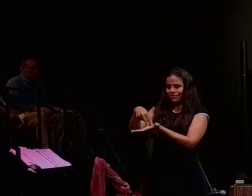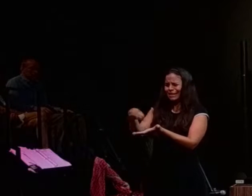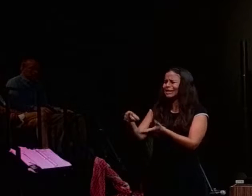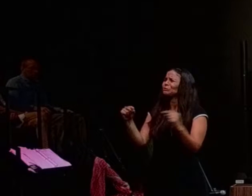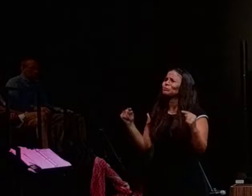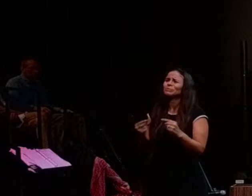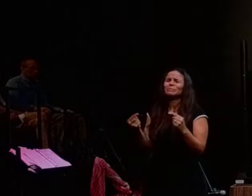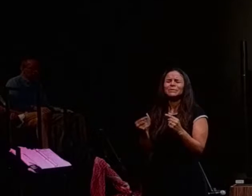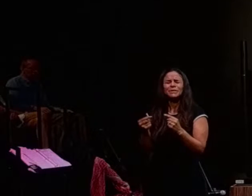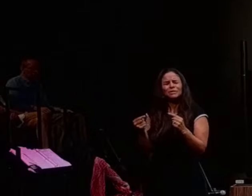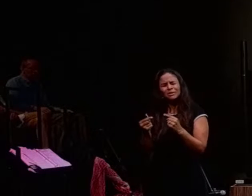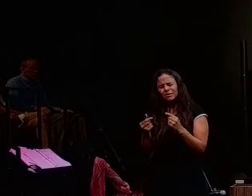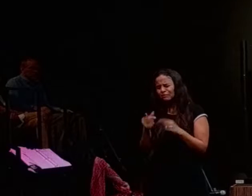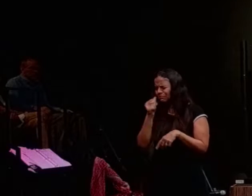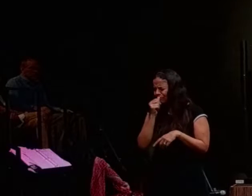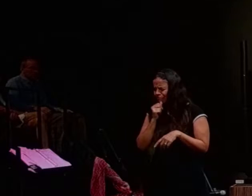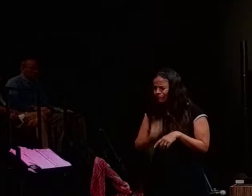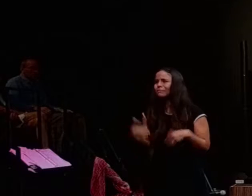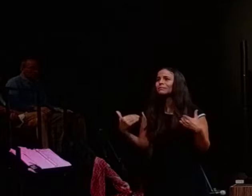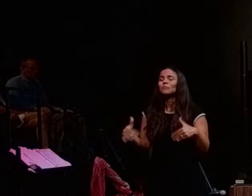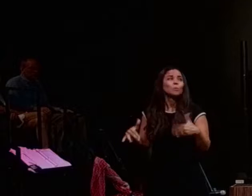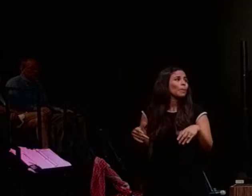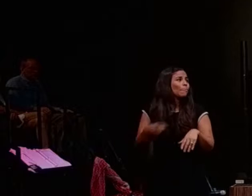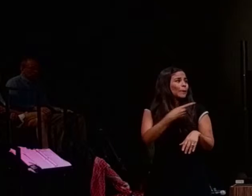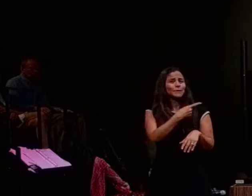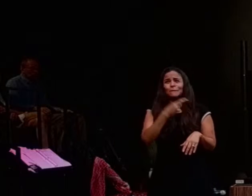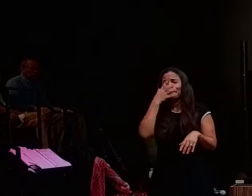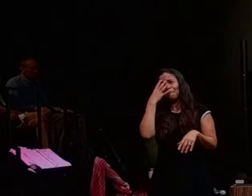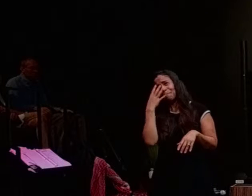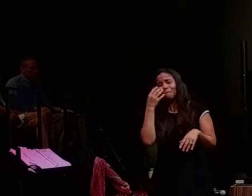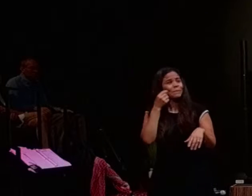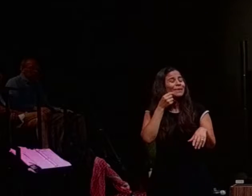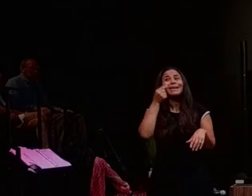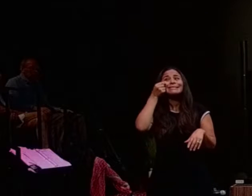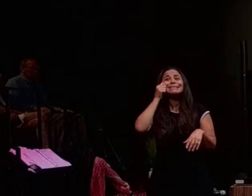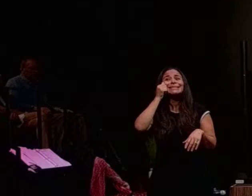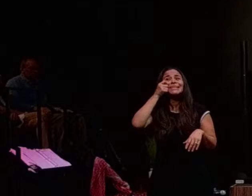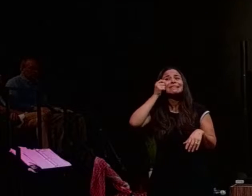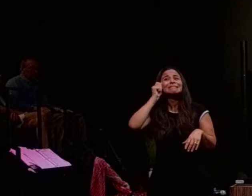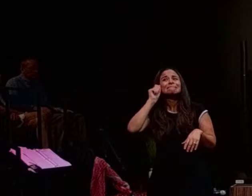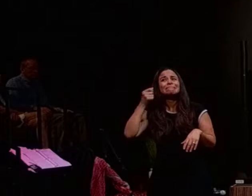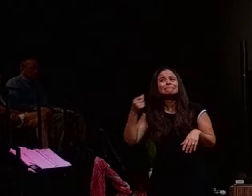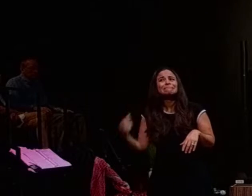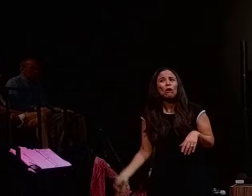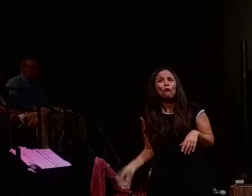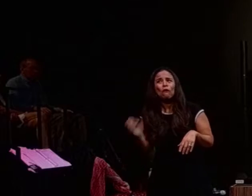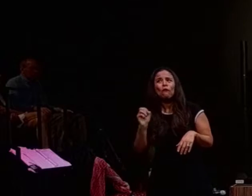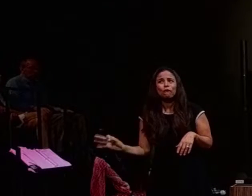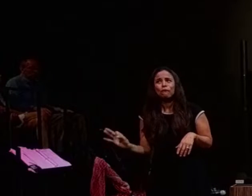pain. And he takes his hand and he does a little number like this, and the skin on his face comes off,